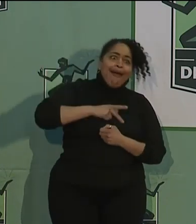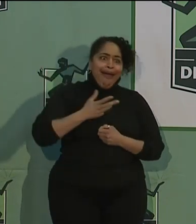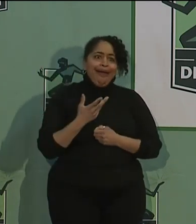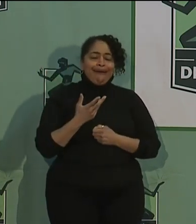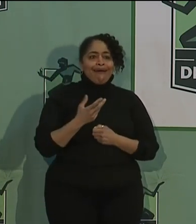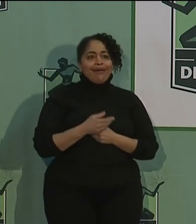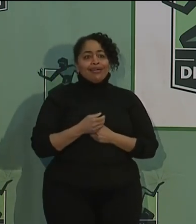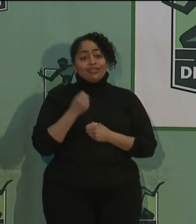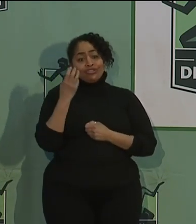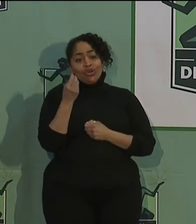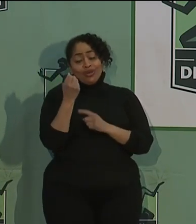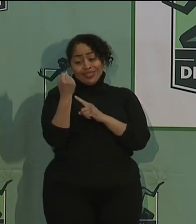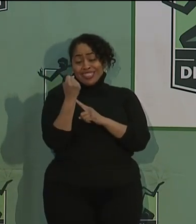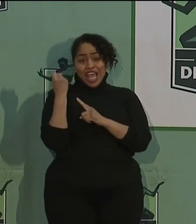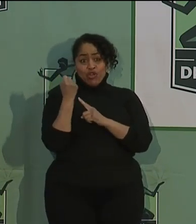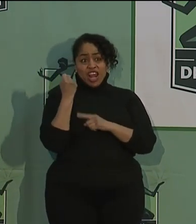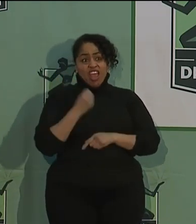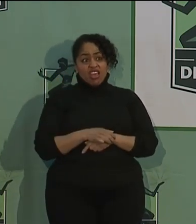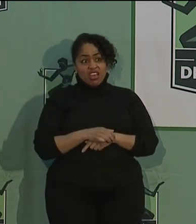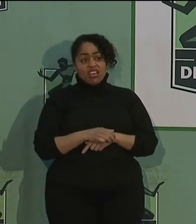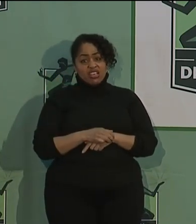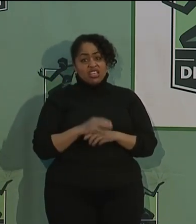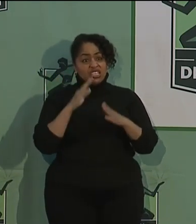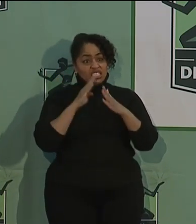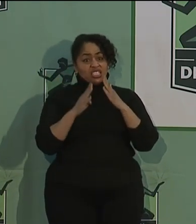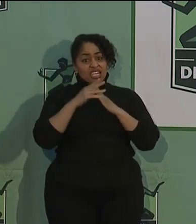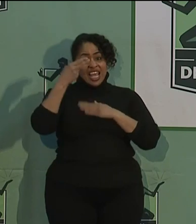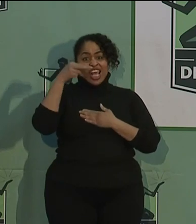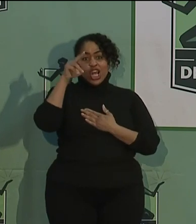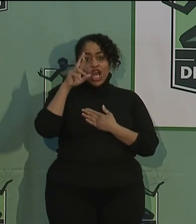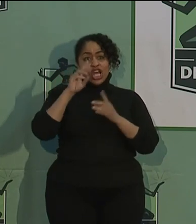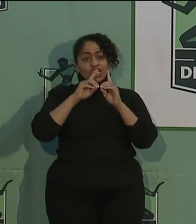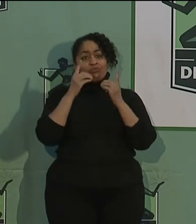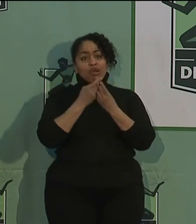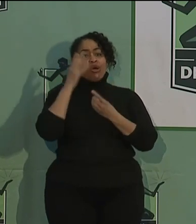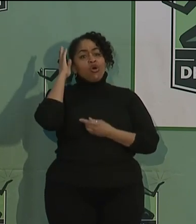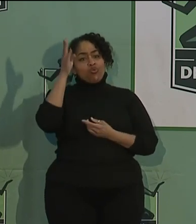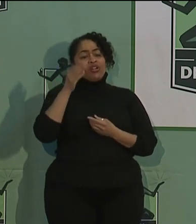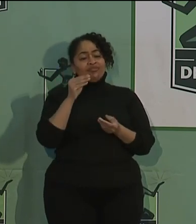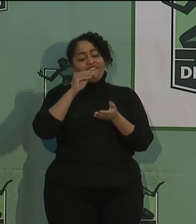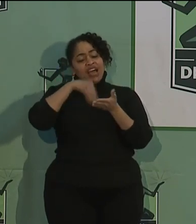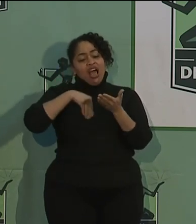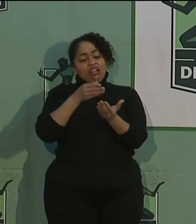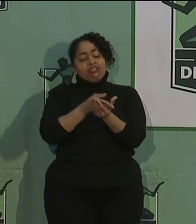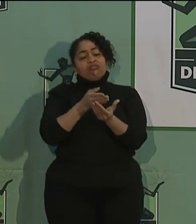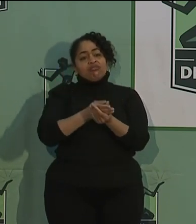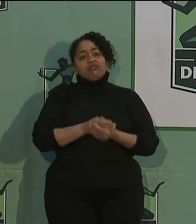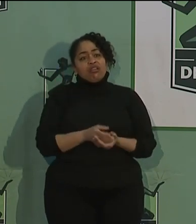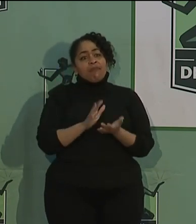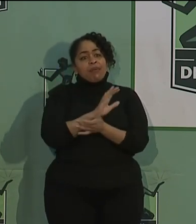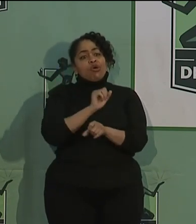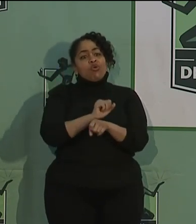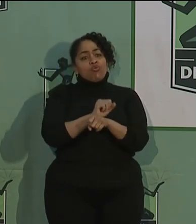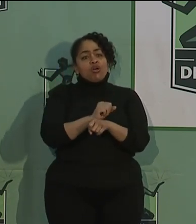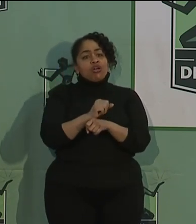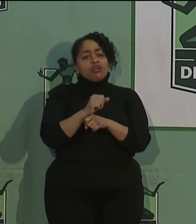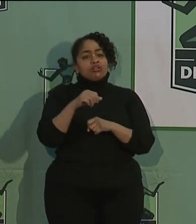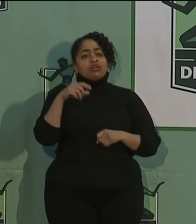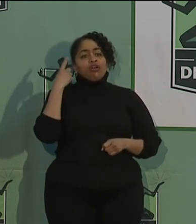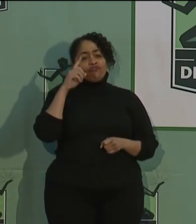And so on Saturday, the city HR department is going to file the unemployment or